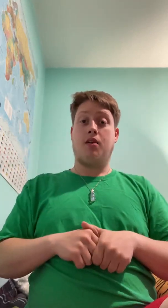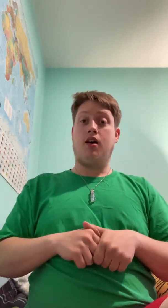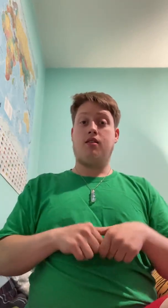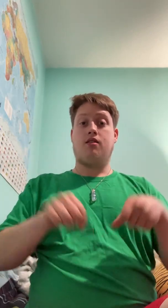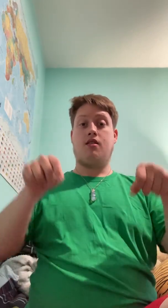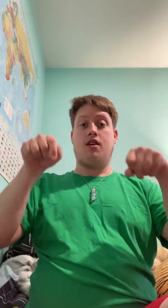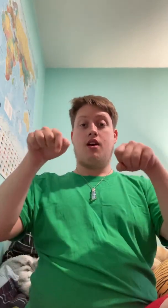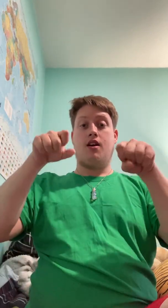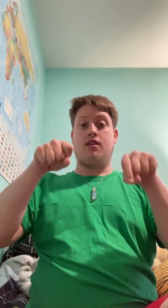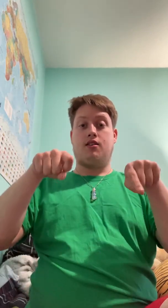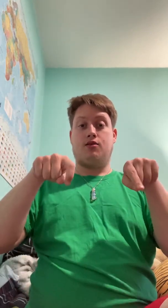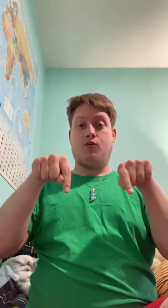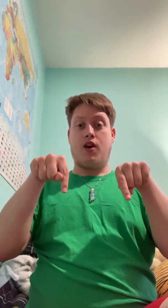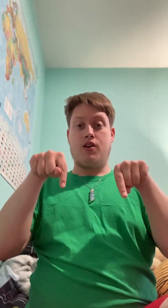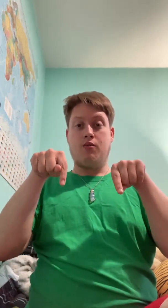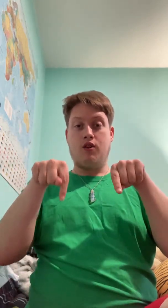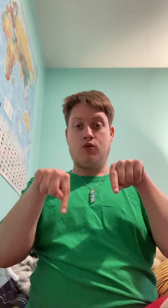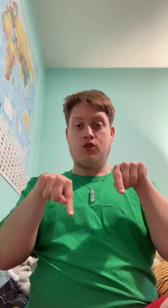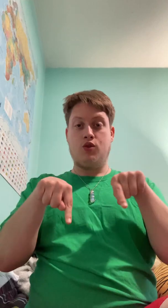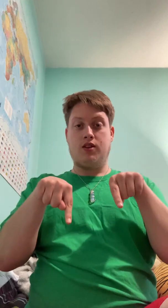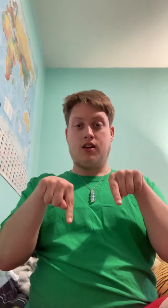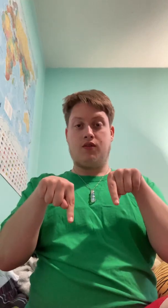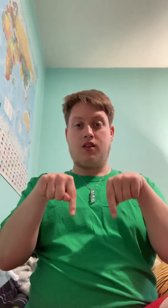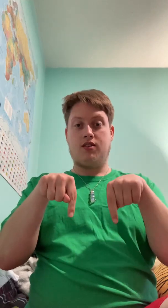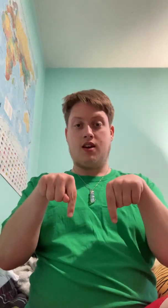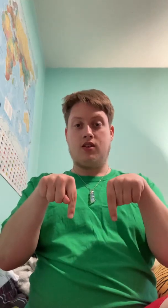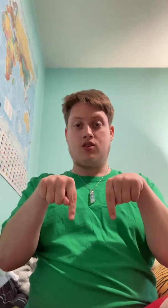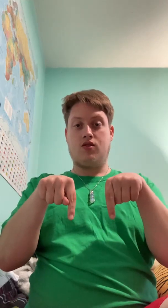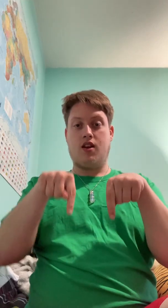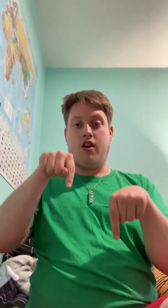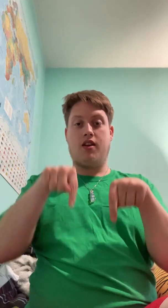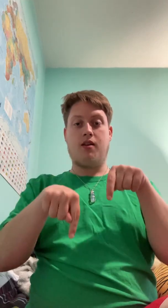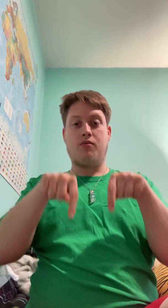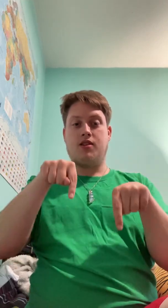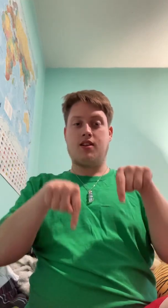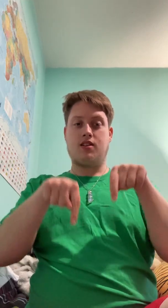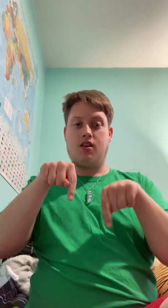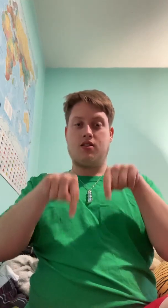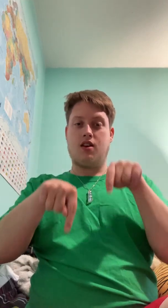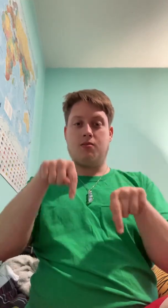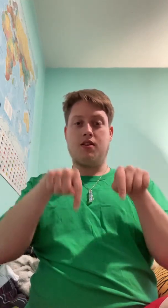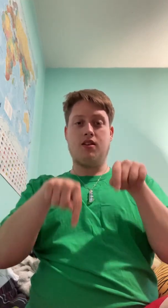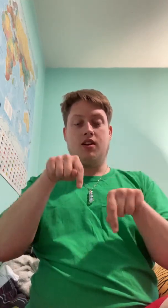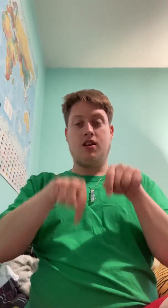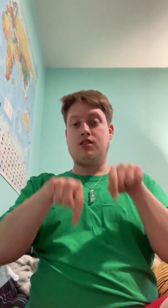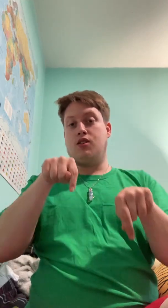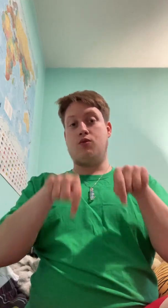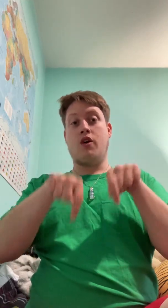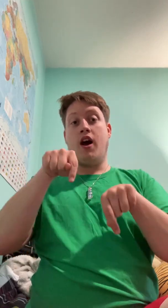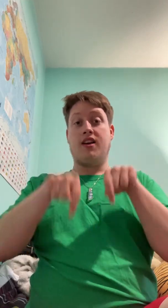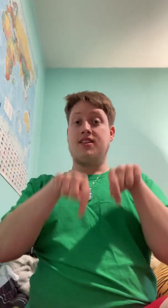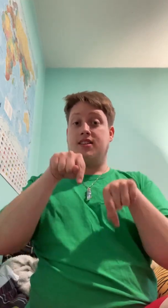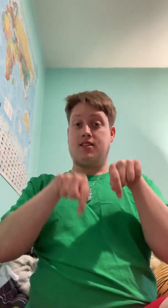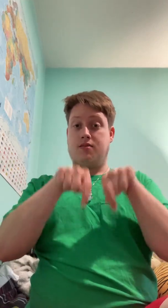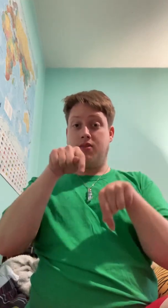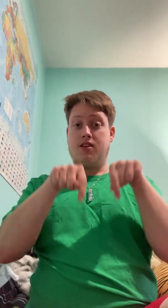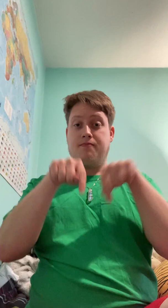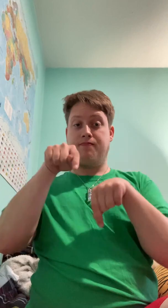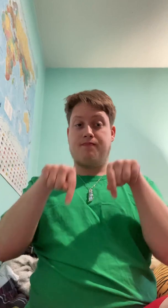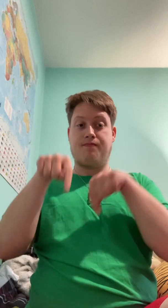Similar is where you get your two index fingers out in a straight line and then pretend to start typing. So similar.